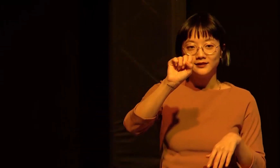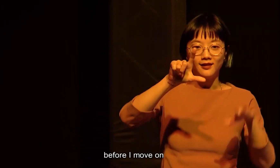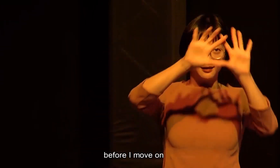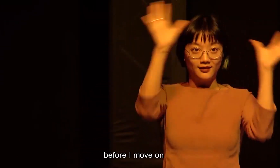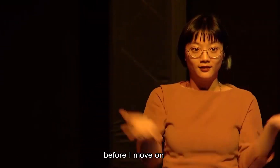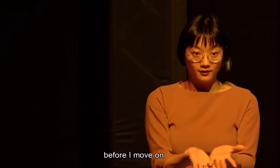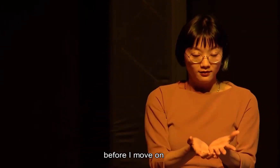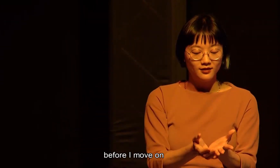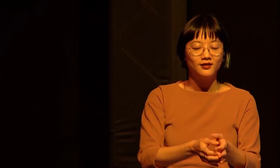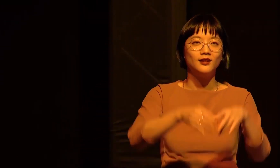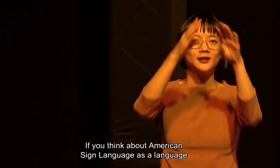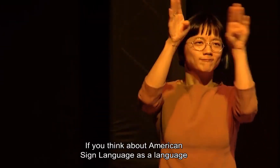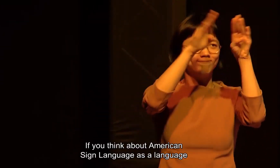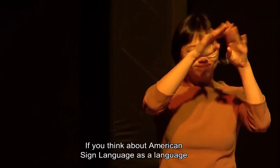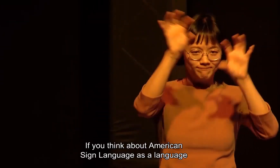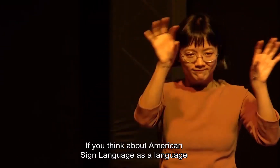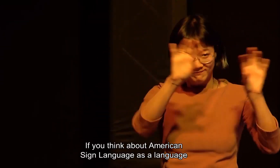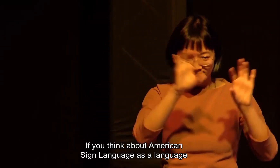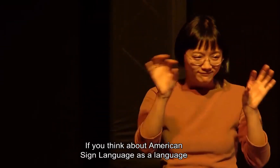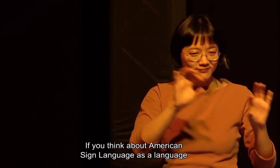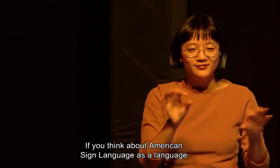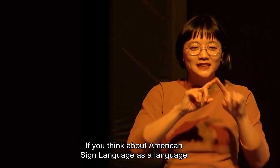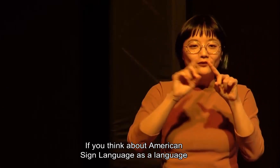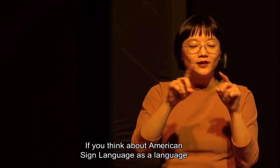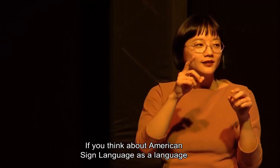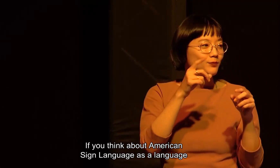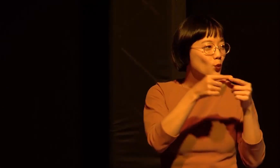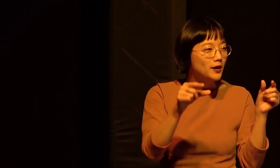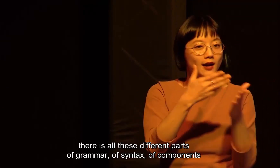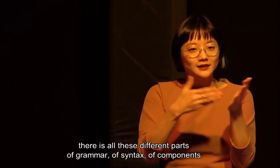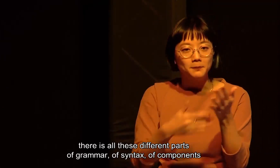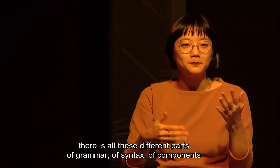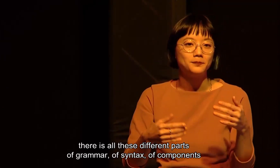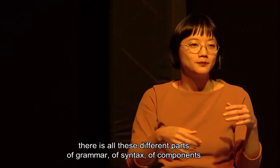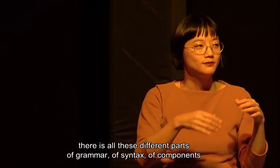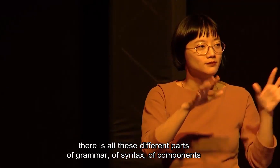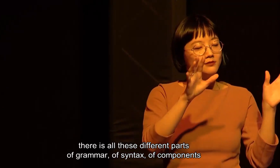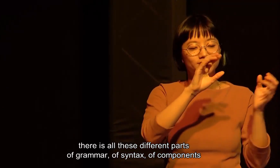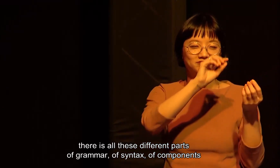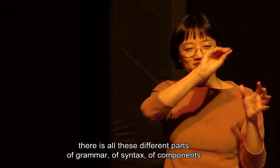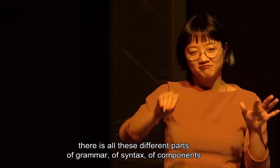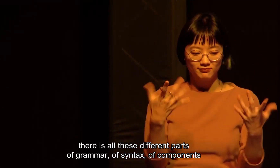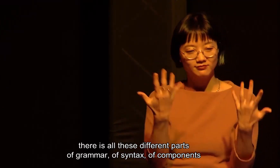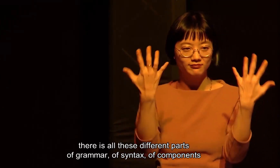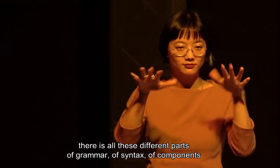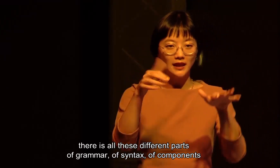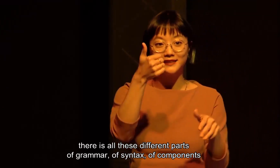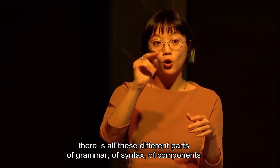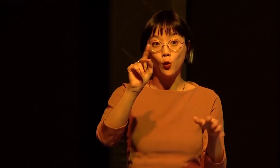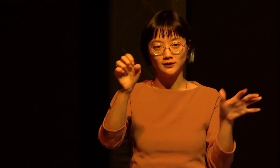before I move on. If you think about American Sign Language as a language, there's all these different parts of grammar, of syntax, of components,